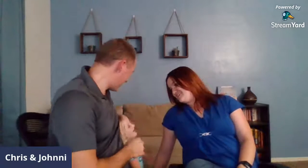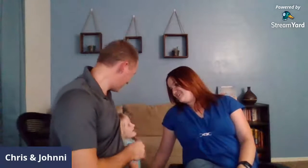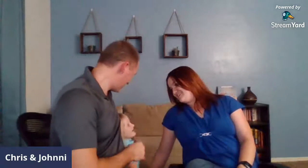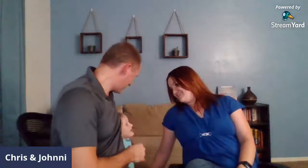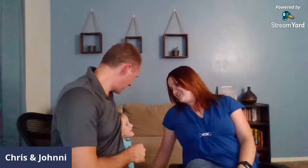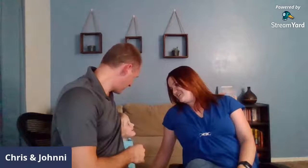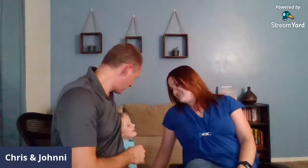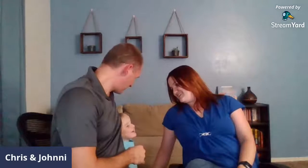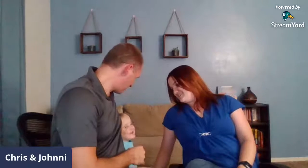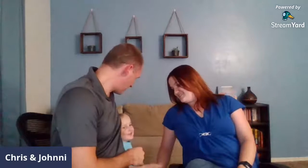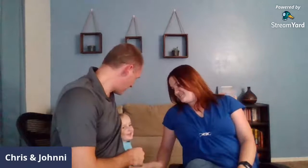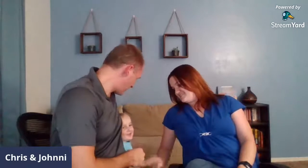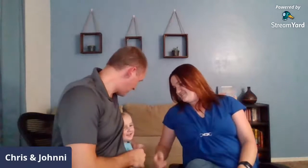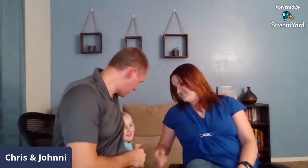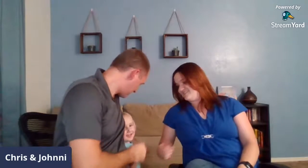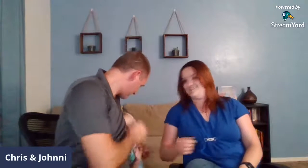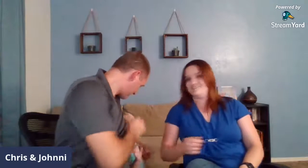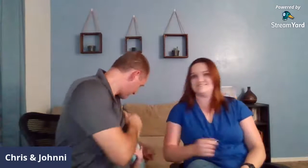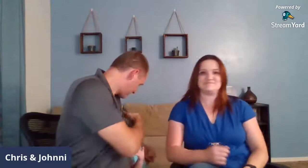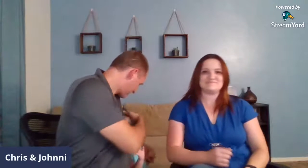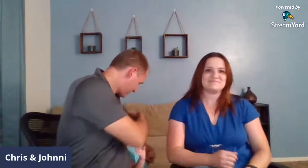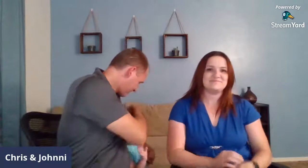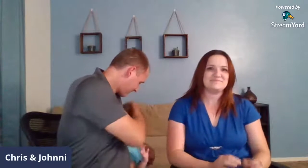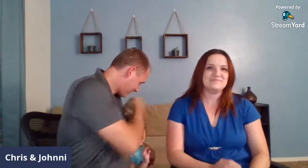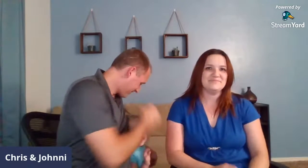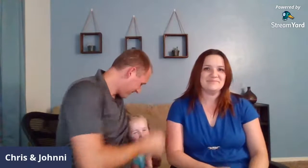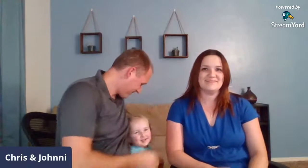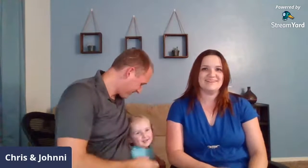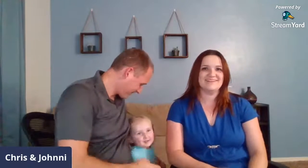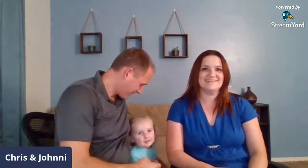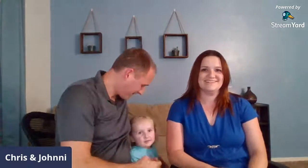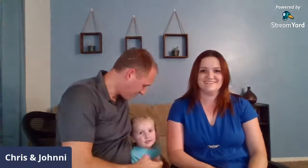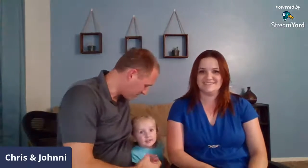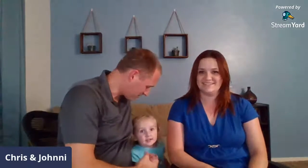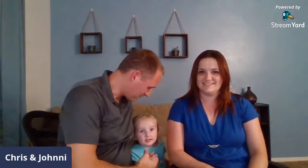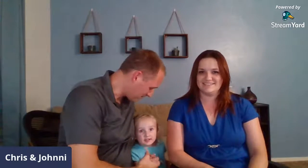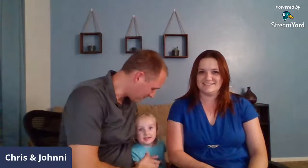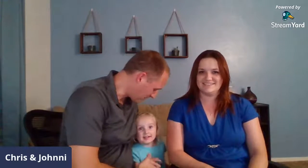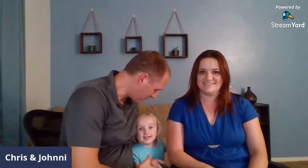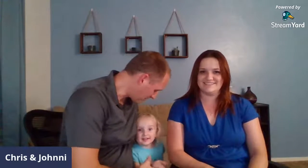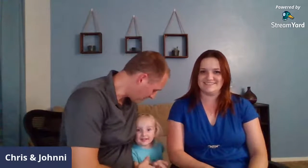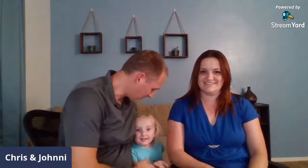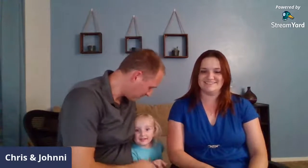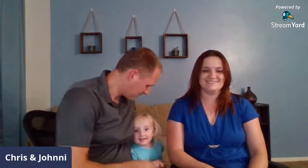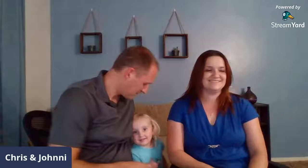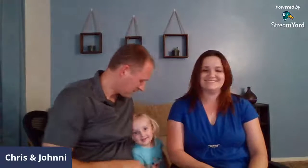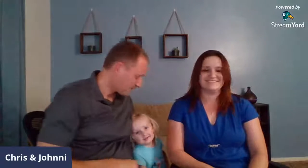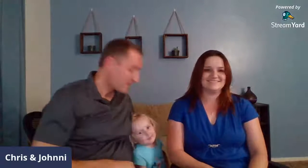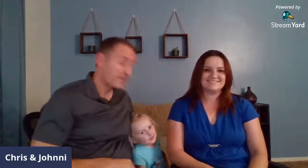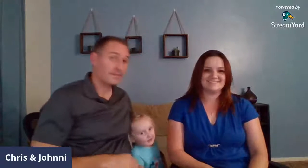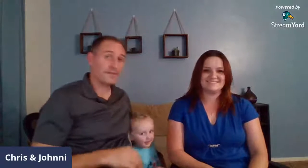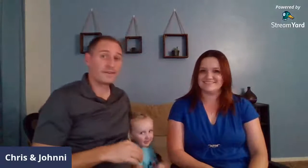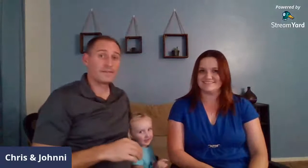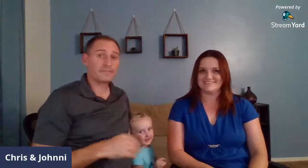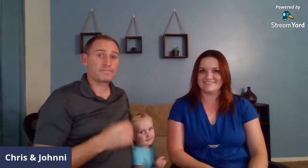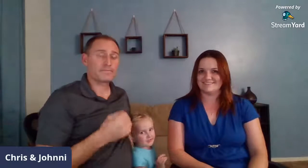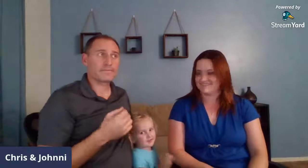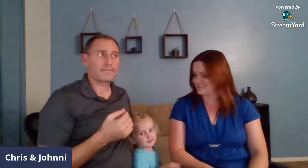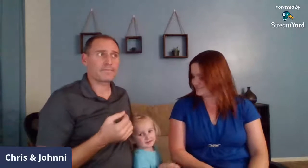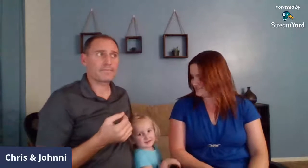no, you can go to school tomorrow. Please. I know. You just want to learn, huh? Please, can I go to